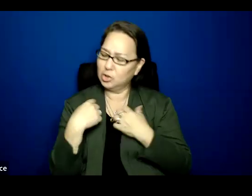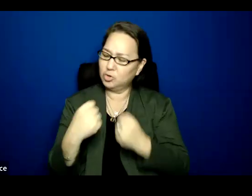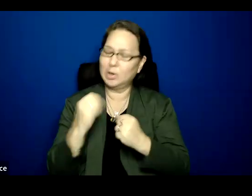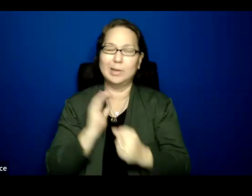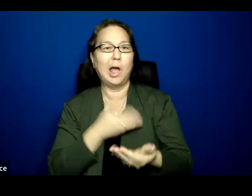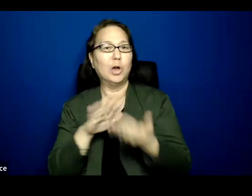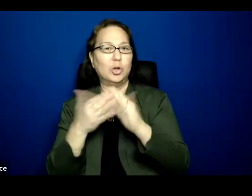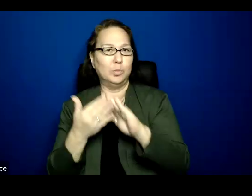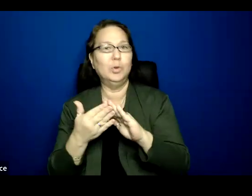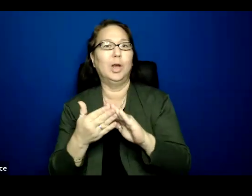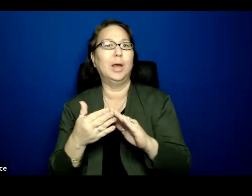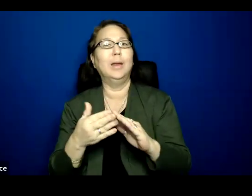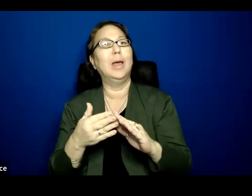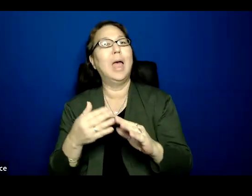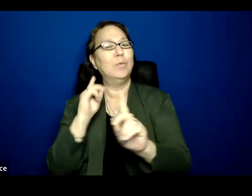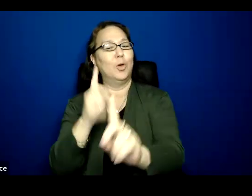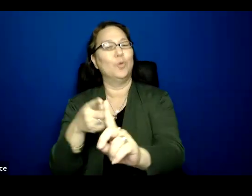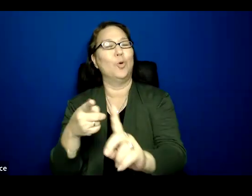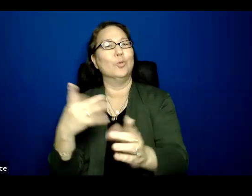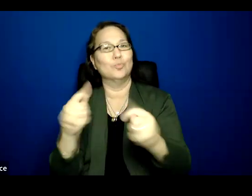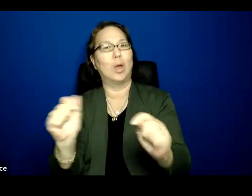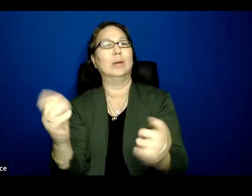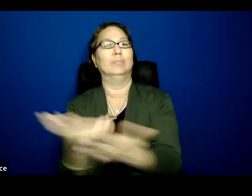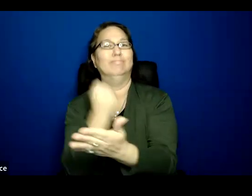works for. Thank you. Thank you.